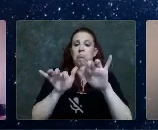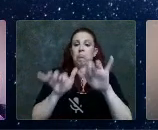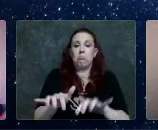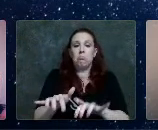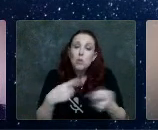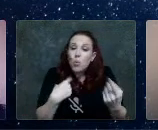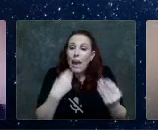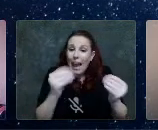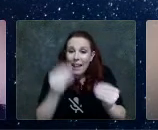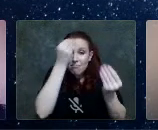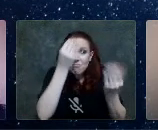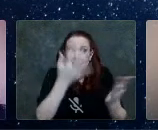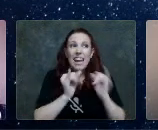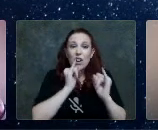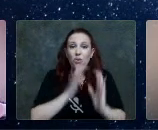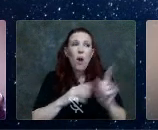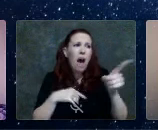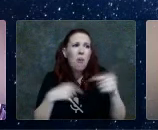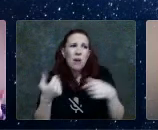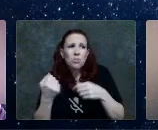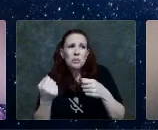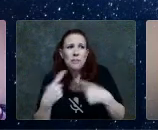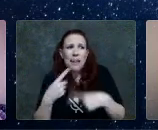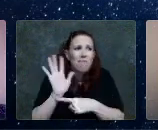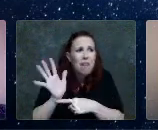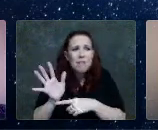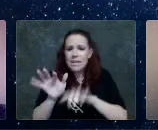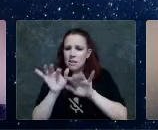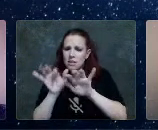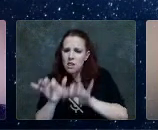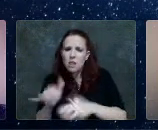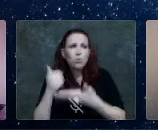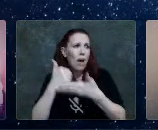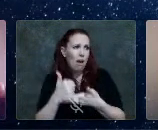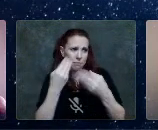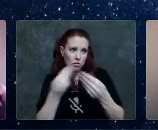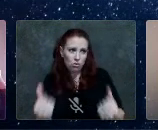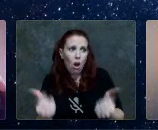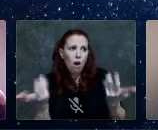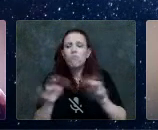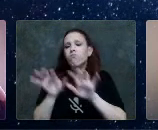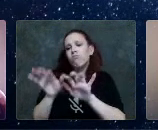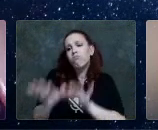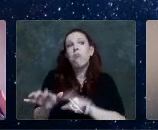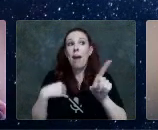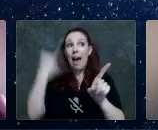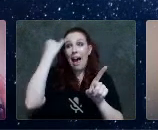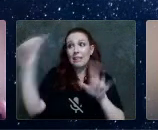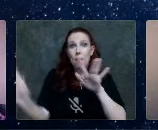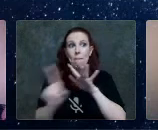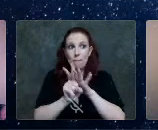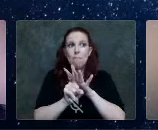play. I'm going to spend 5 minutes just writing some code to play around and to like help me think and solve this. But then once I have an idea, I'll talk,